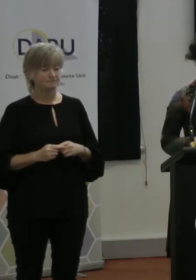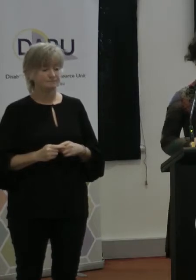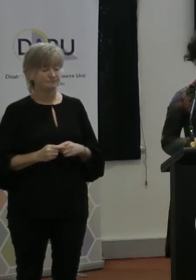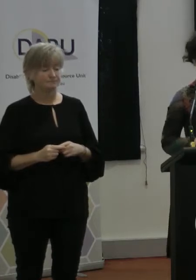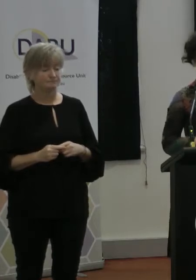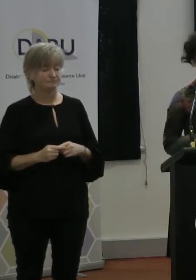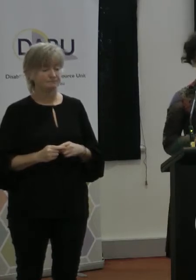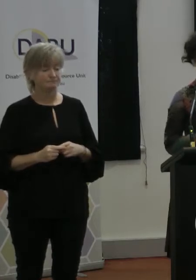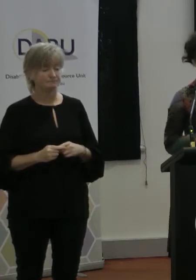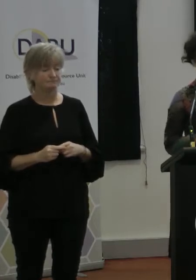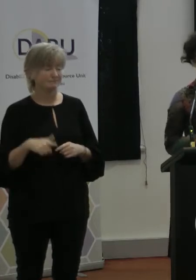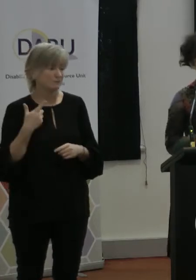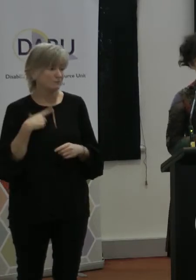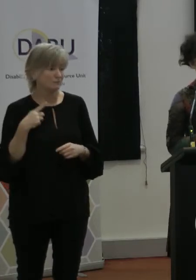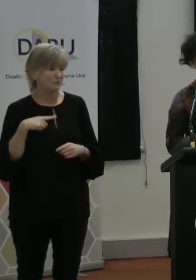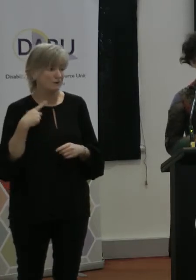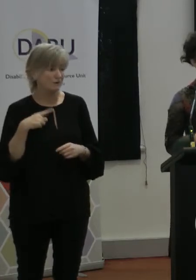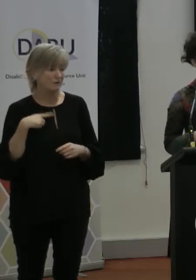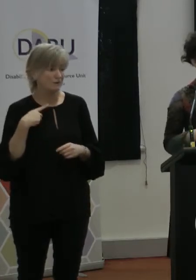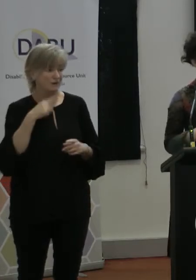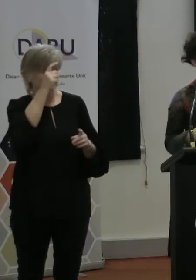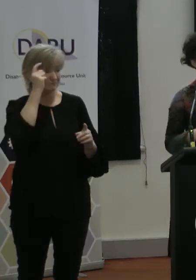So the purpose for that was to